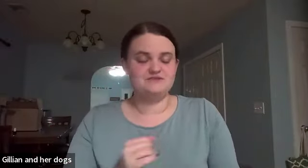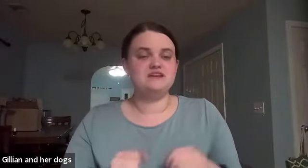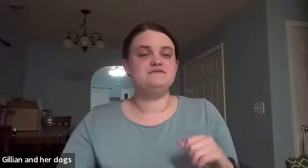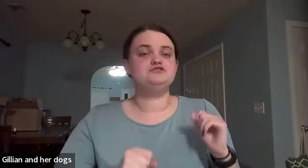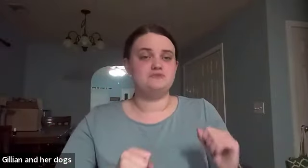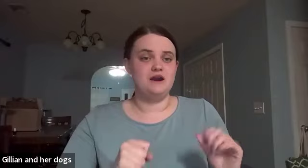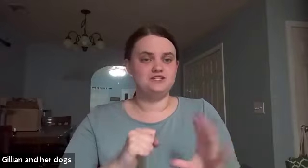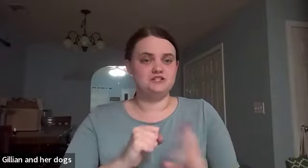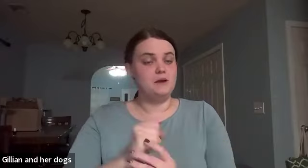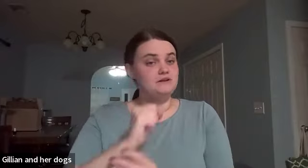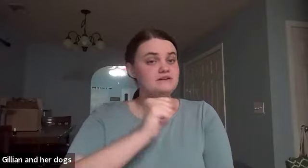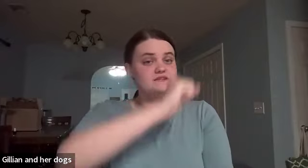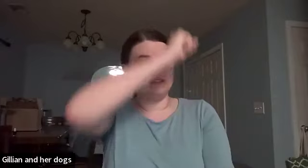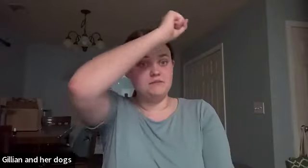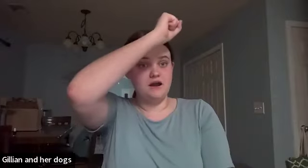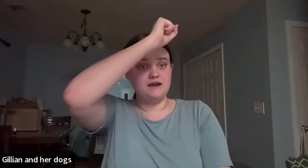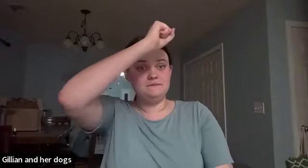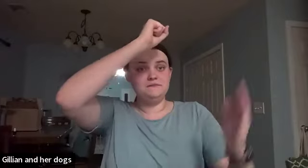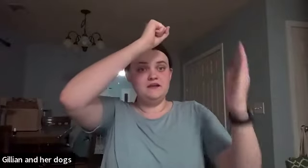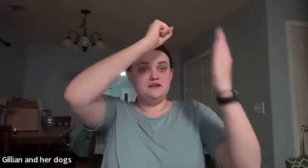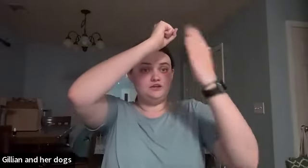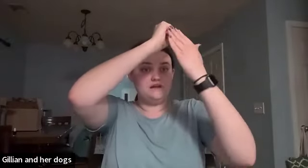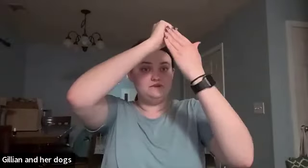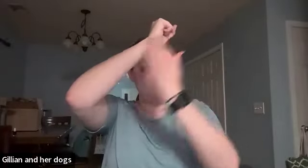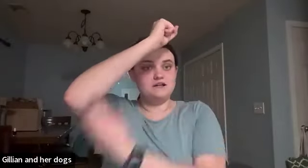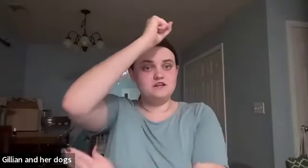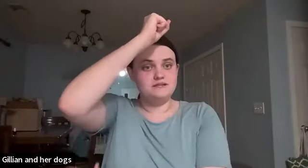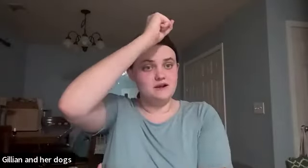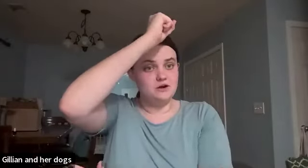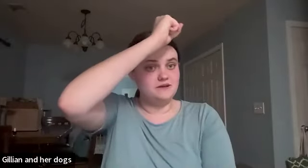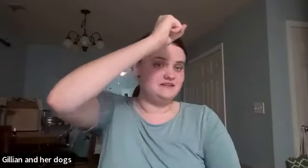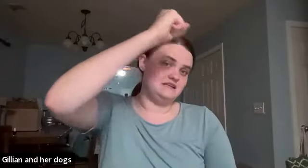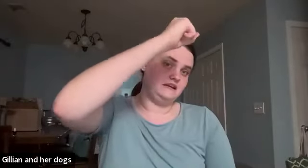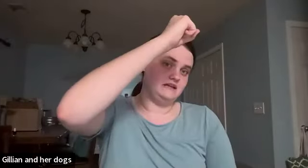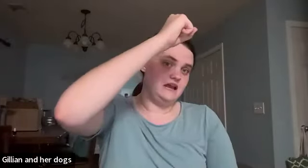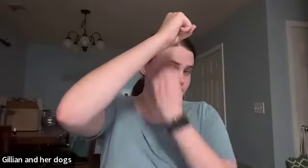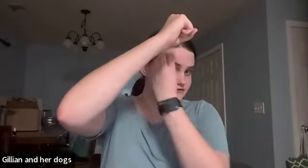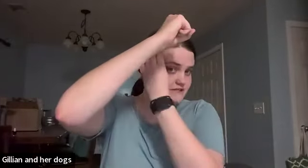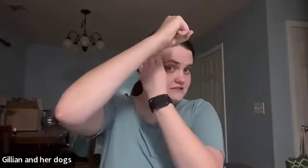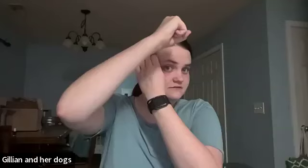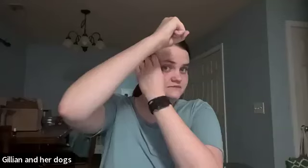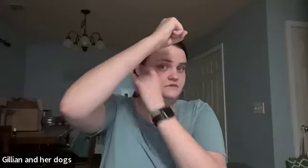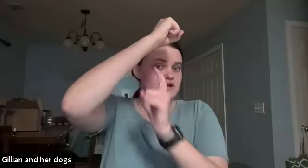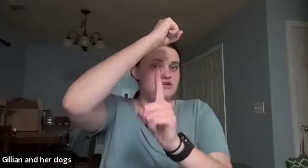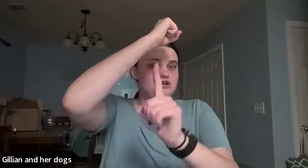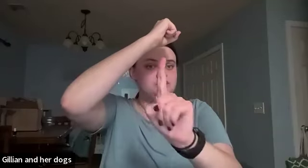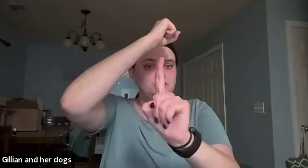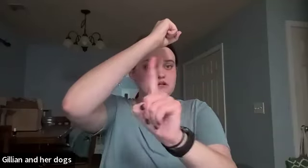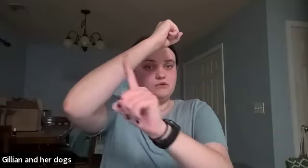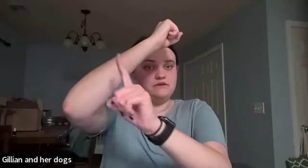So the sign for trash, I'm going to lift this up high. You're going to have your non-dominant arm in this like diagonal fist. You're going to start with your pointer